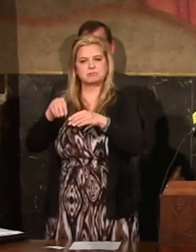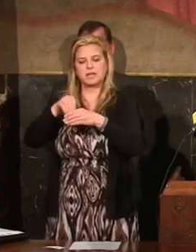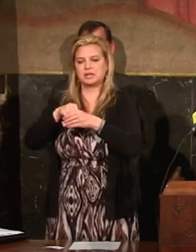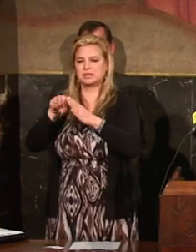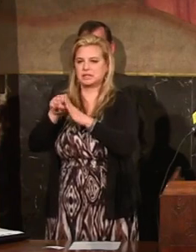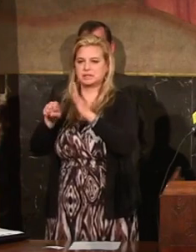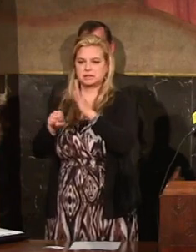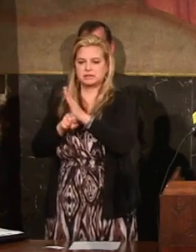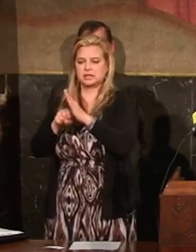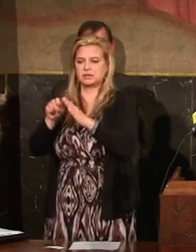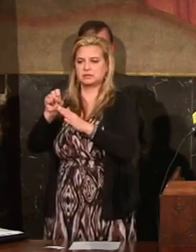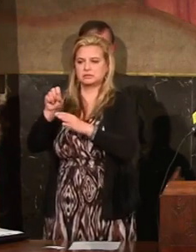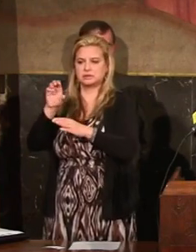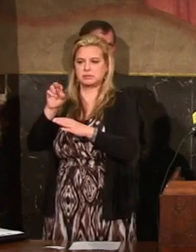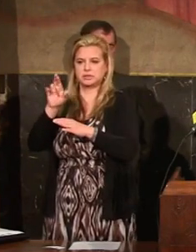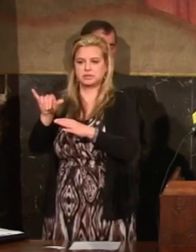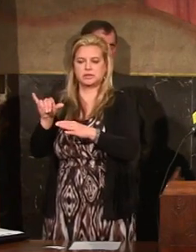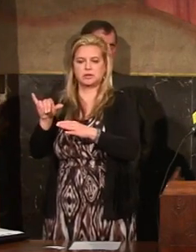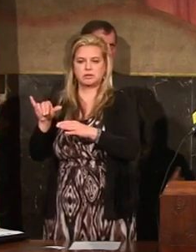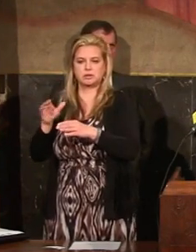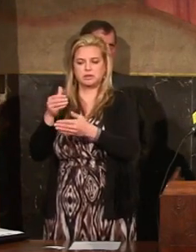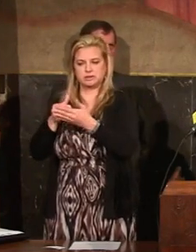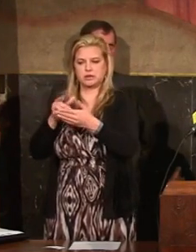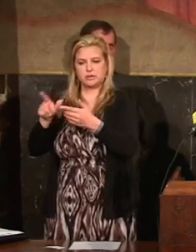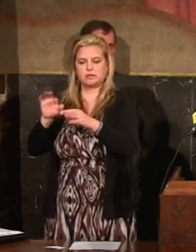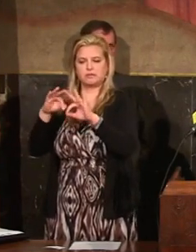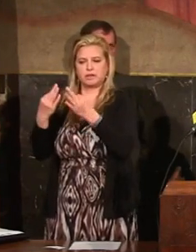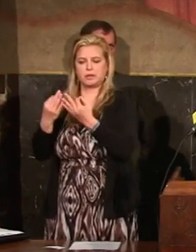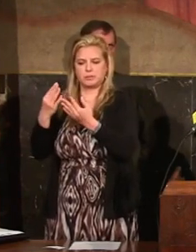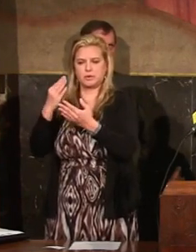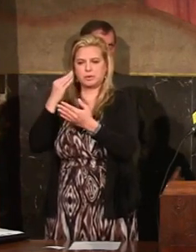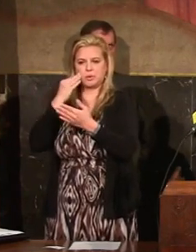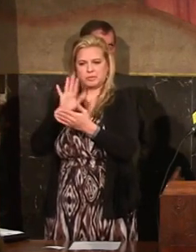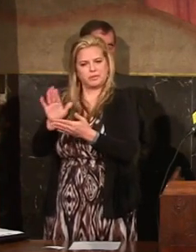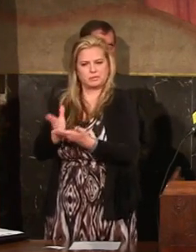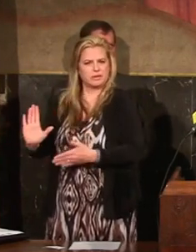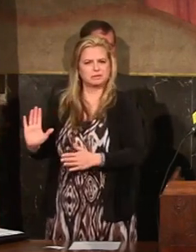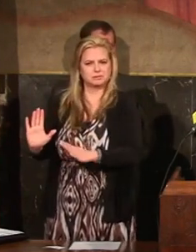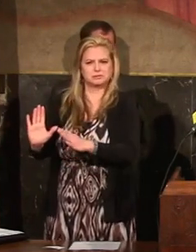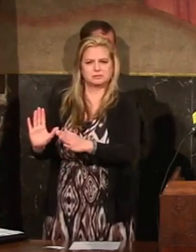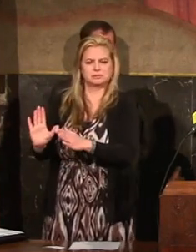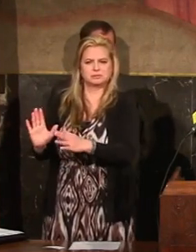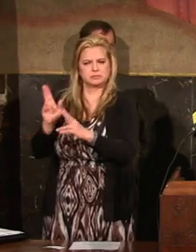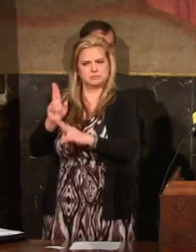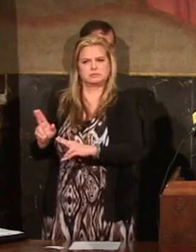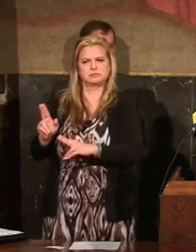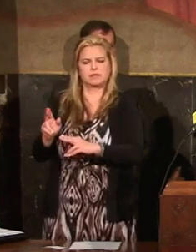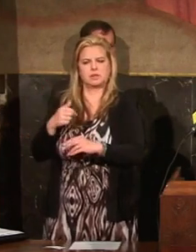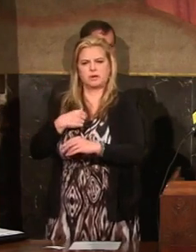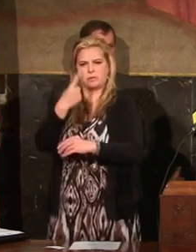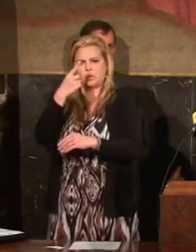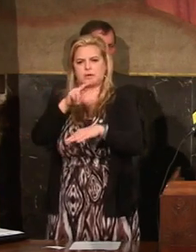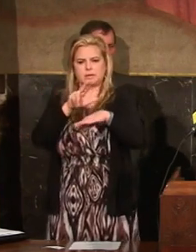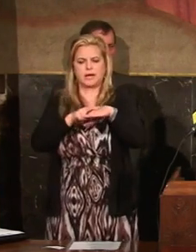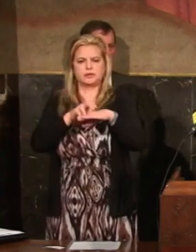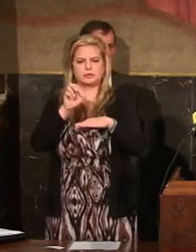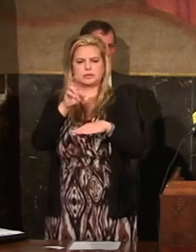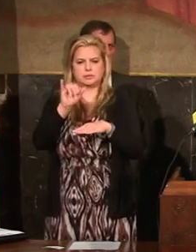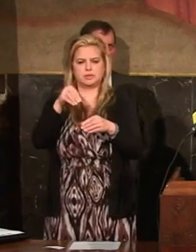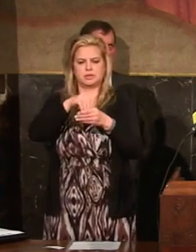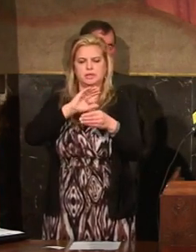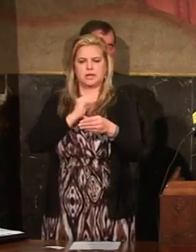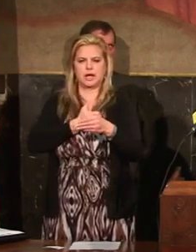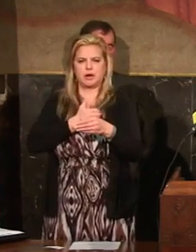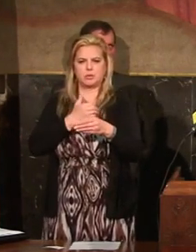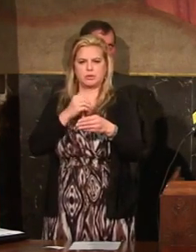cemetery near their family homes. And we only have 1 national cemetery in our